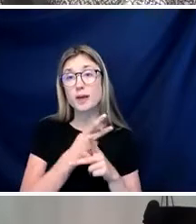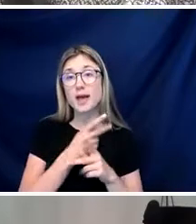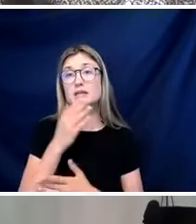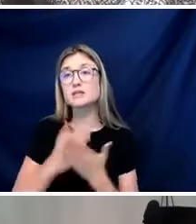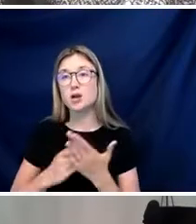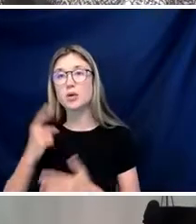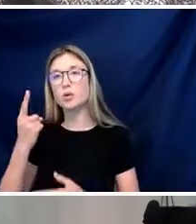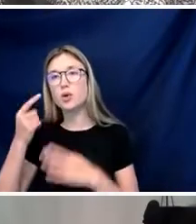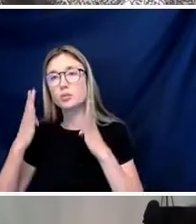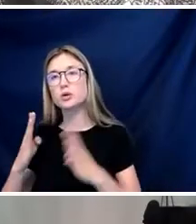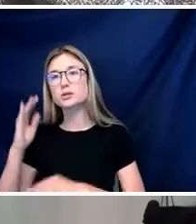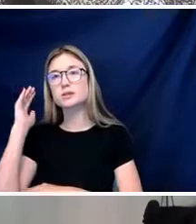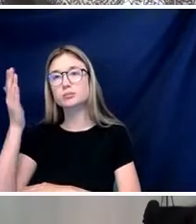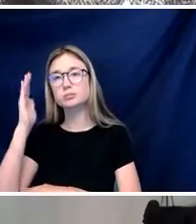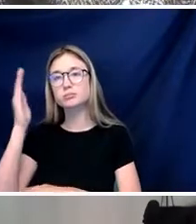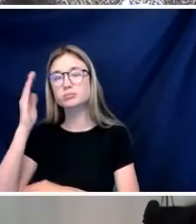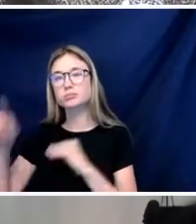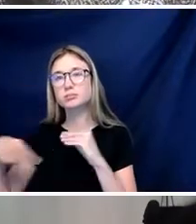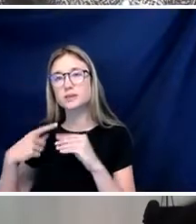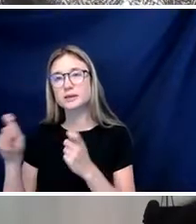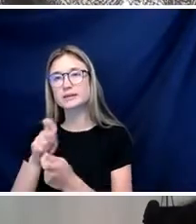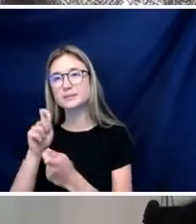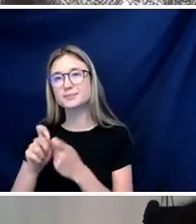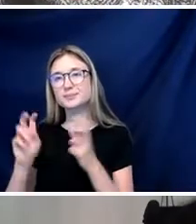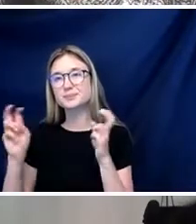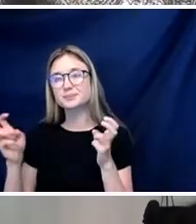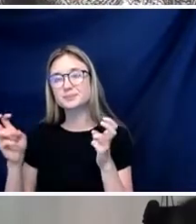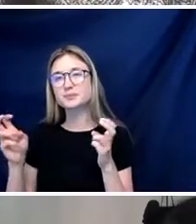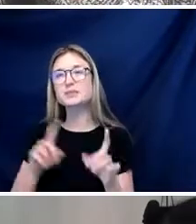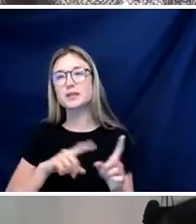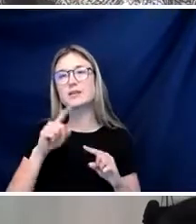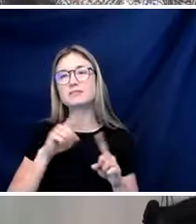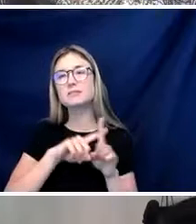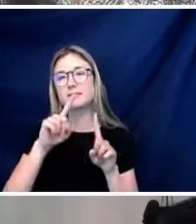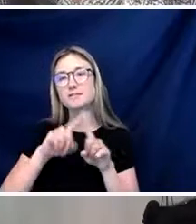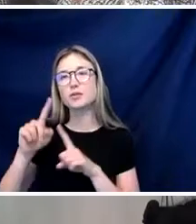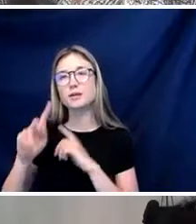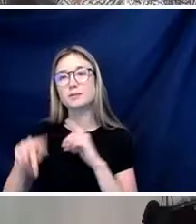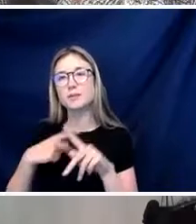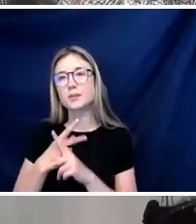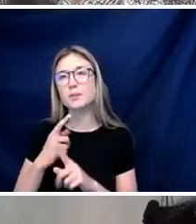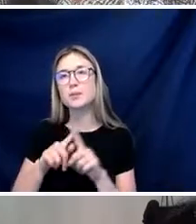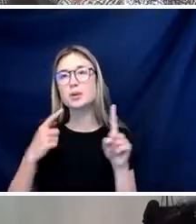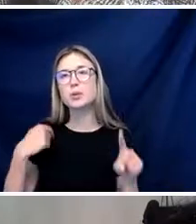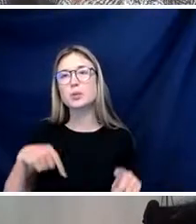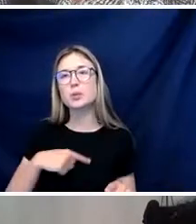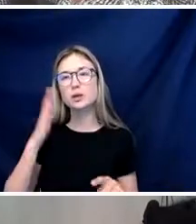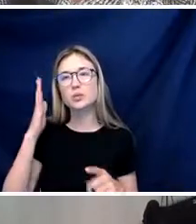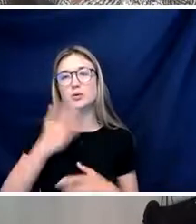presenter on a specific topic. So there's different formats, but we really would appreciate